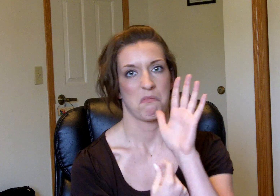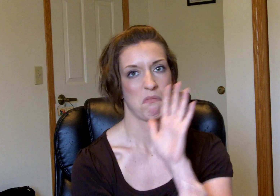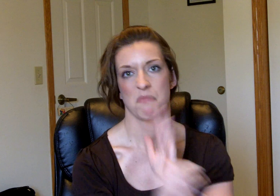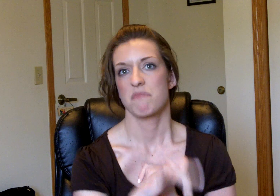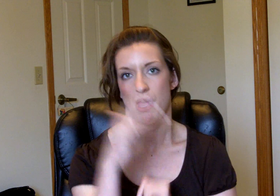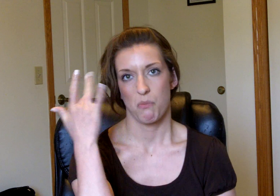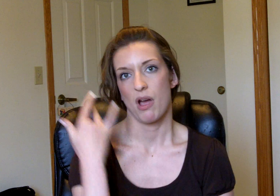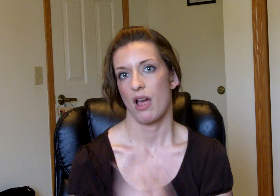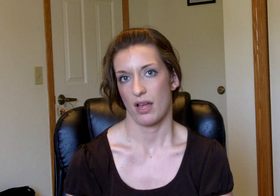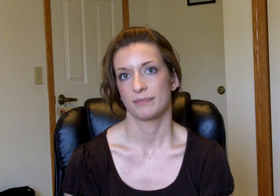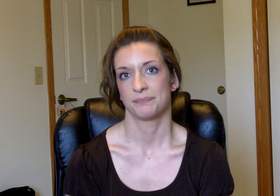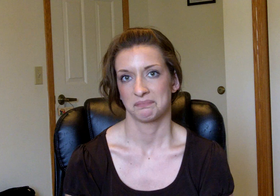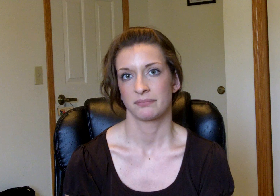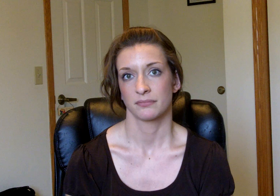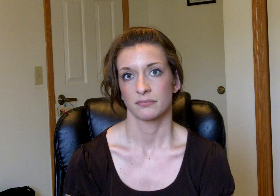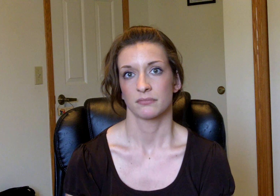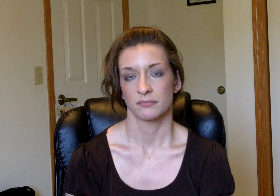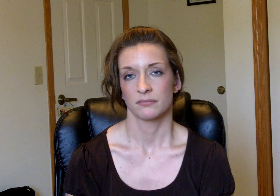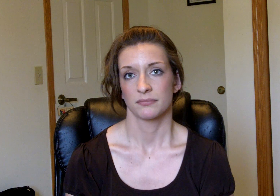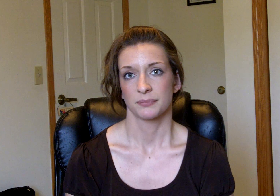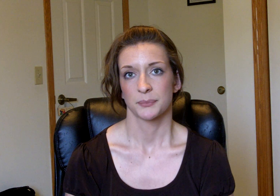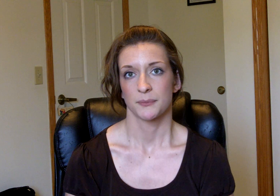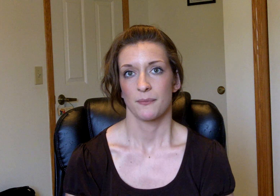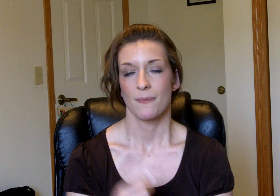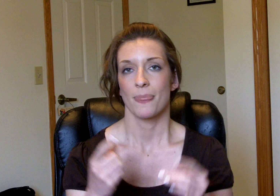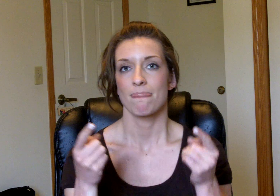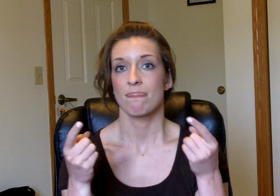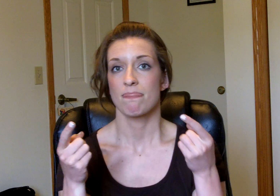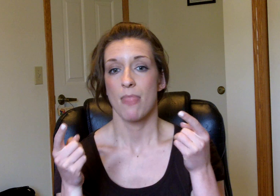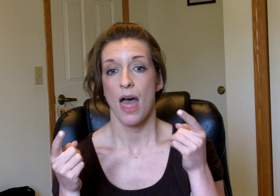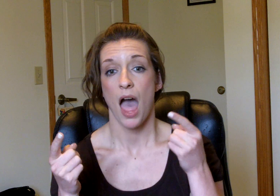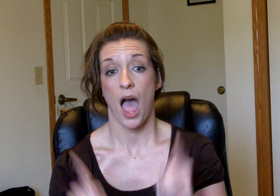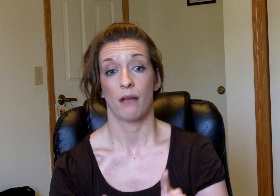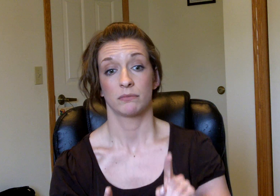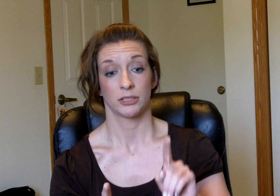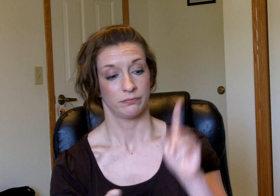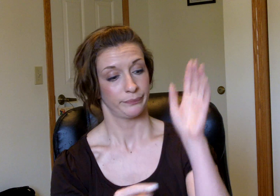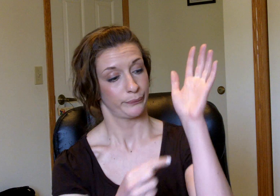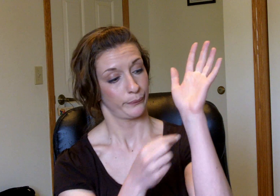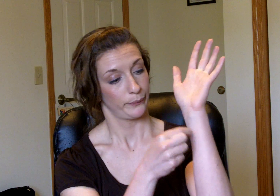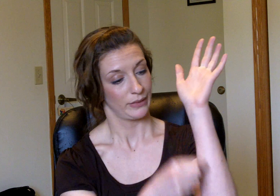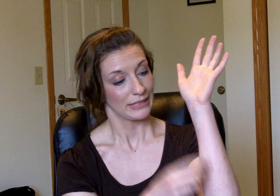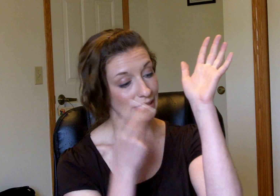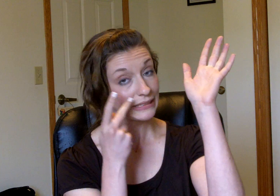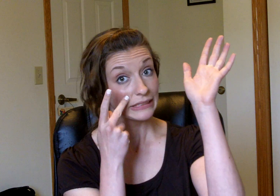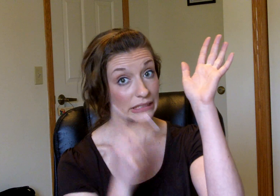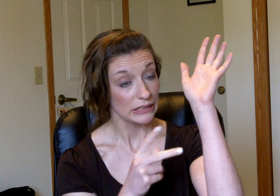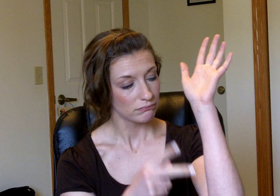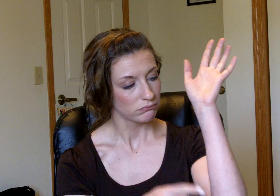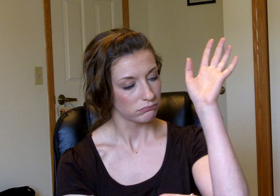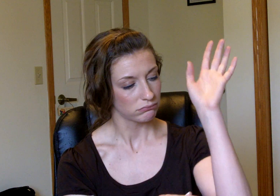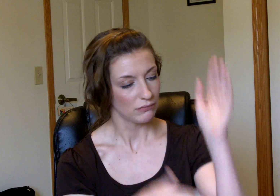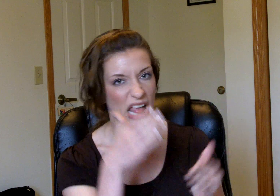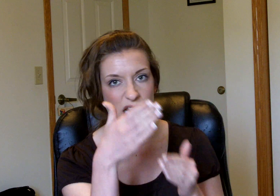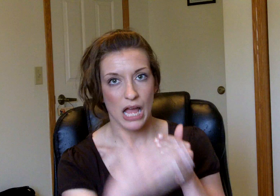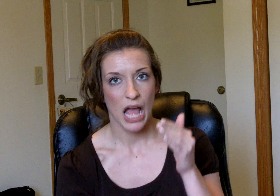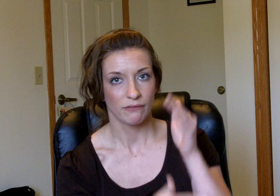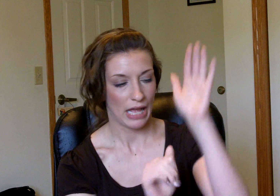Look what happens down at the end of the axon. End of the axon branches out into what are called